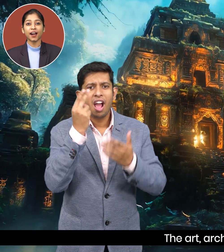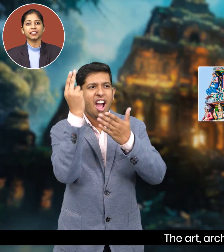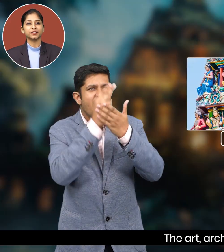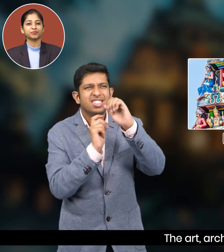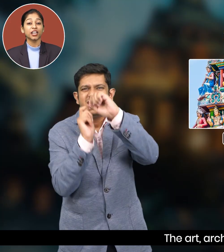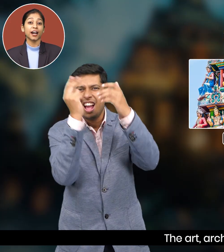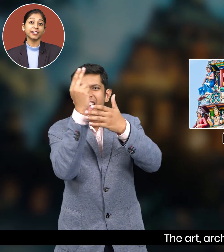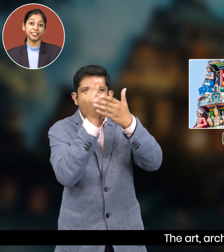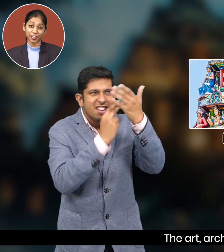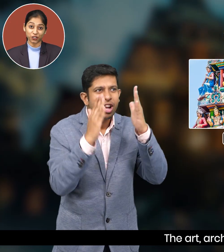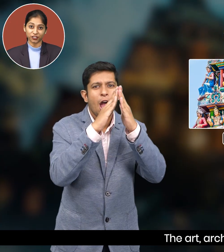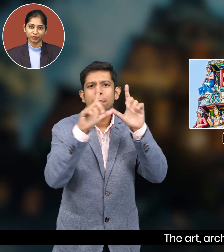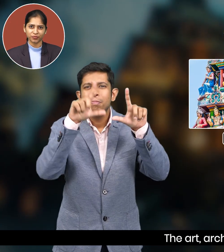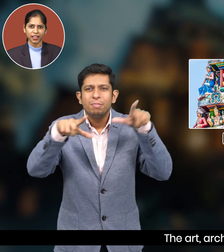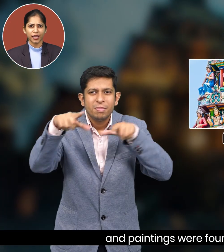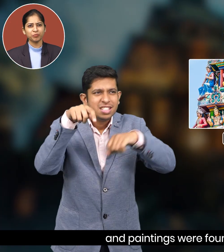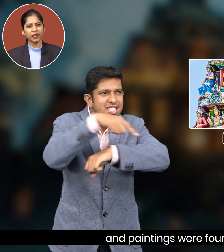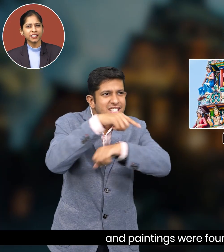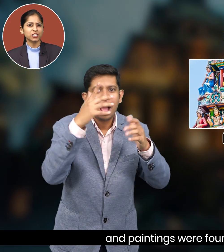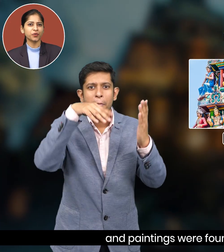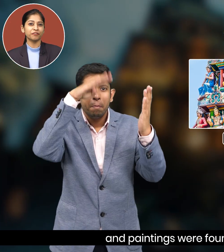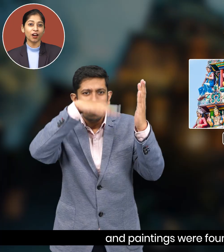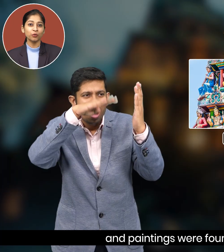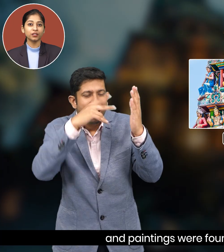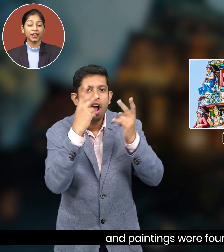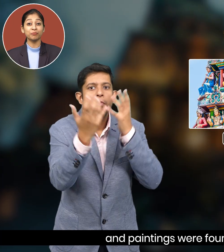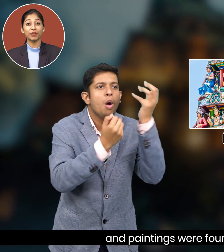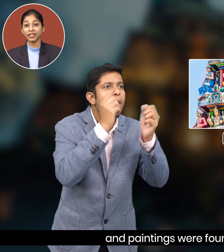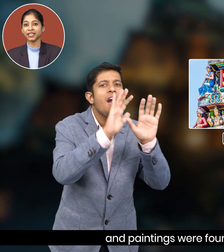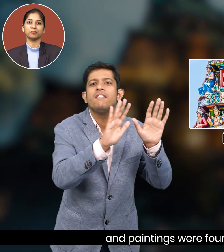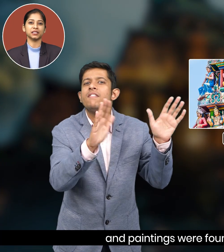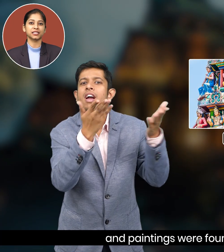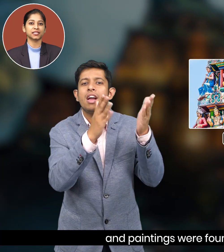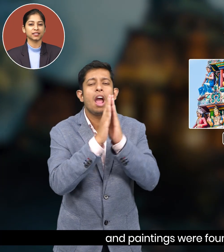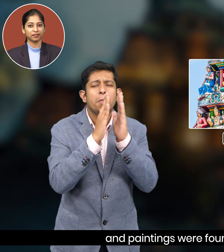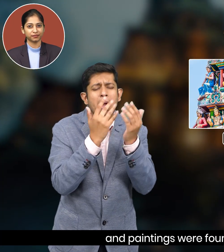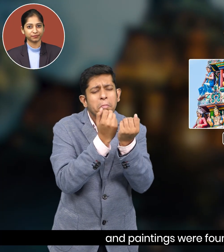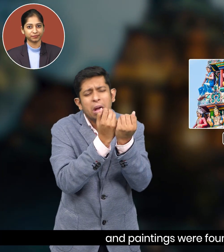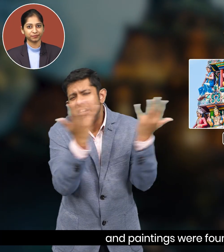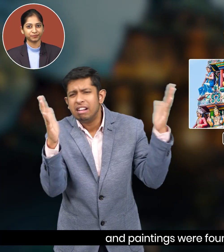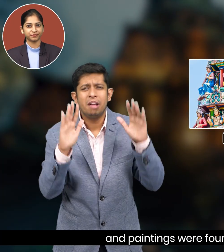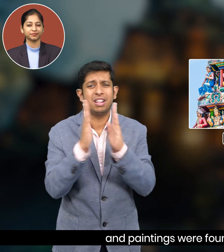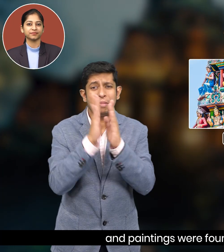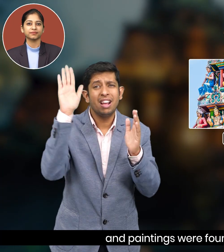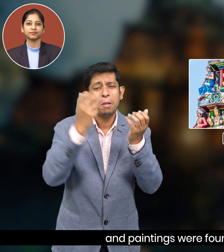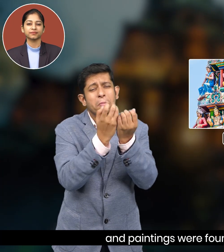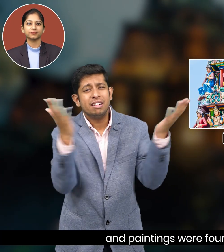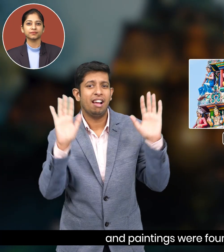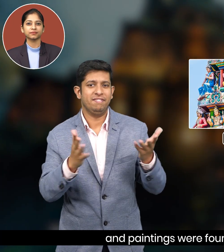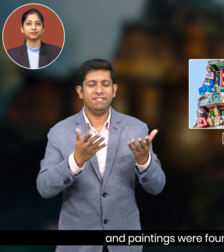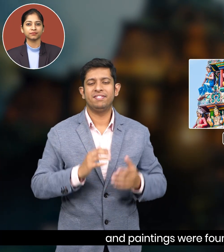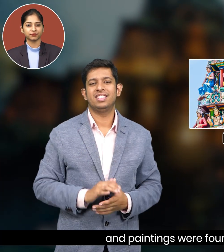The art, architecture, and paintings were found at many temples.